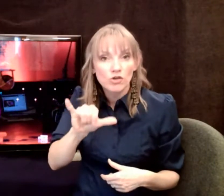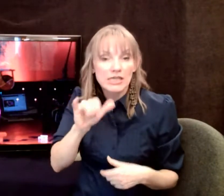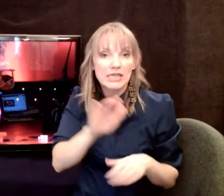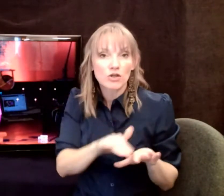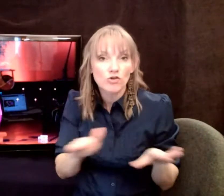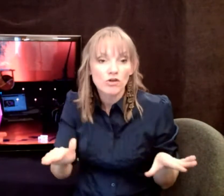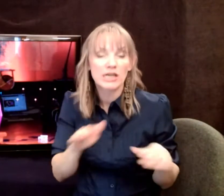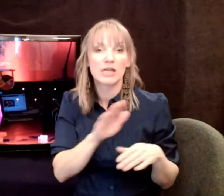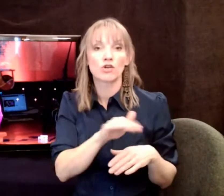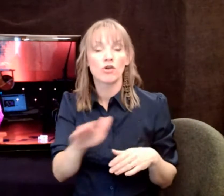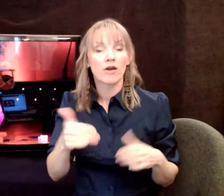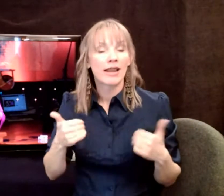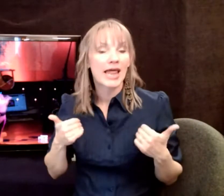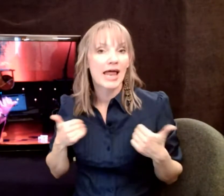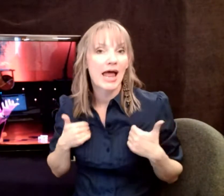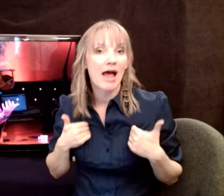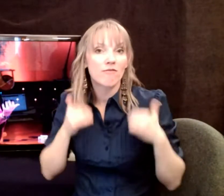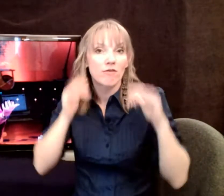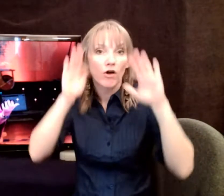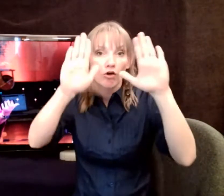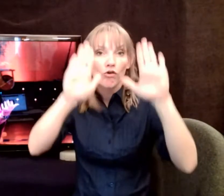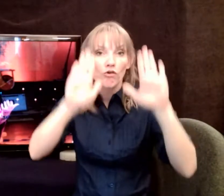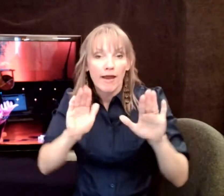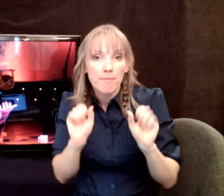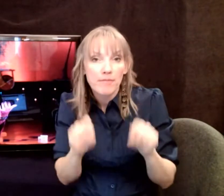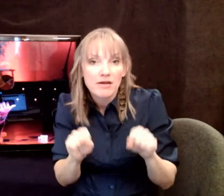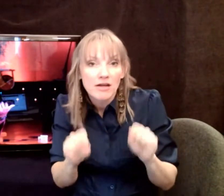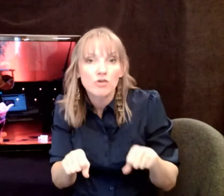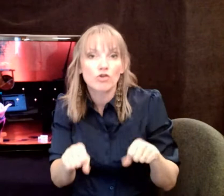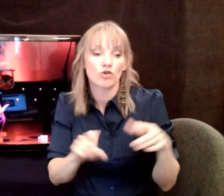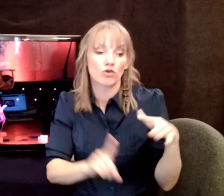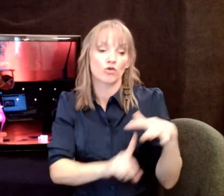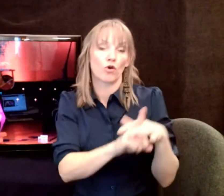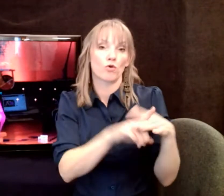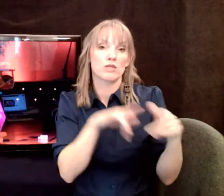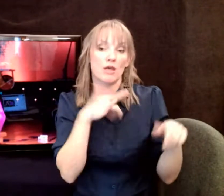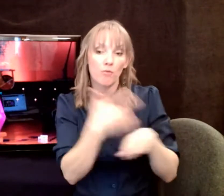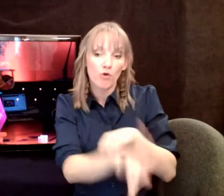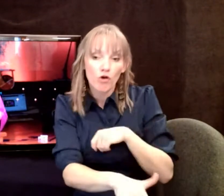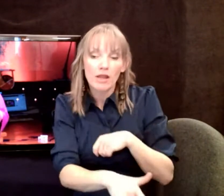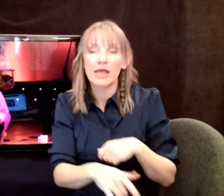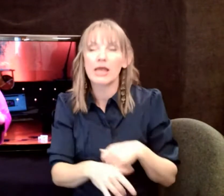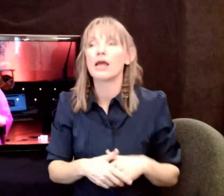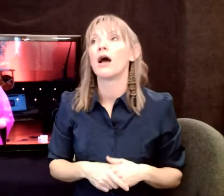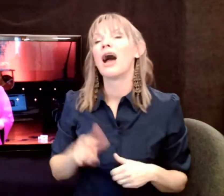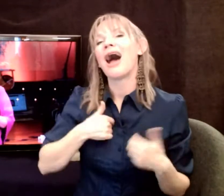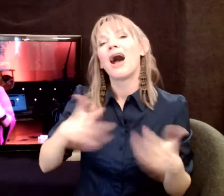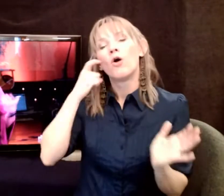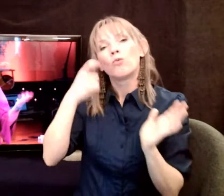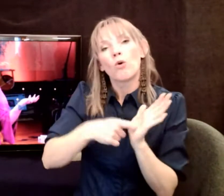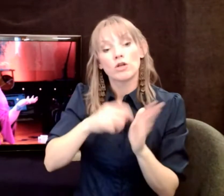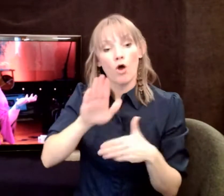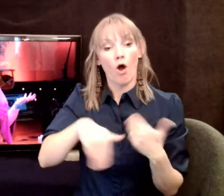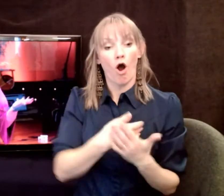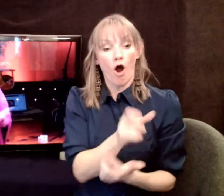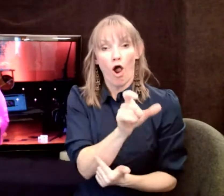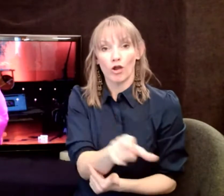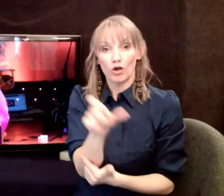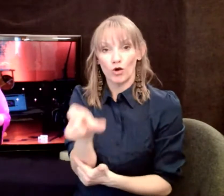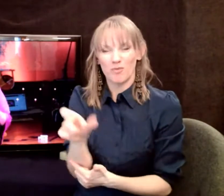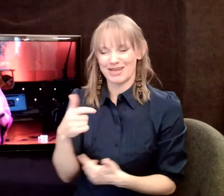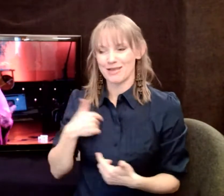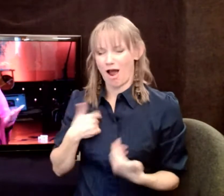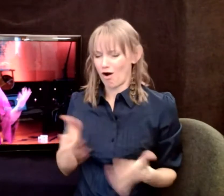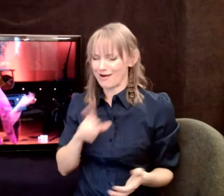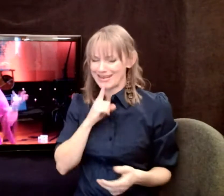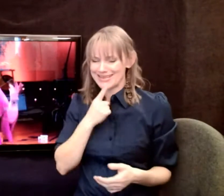have great potentiality that shows up early. And what I've noticed is that all human beings, as I've said today,